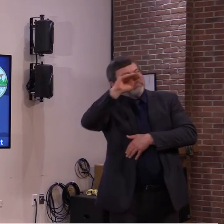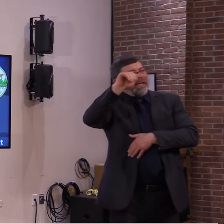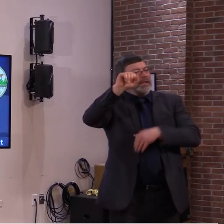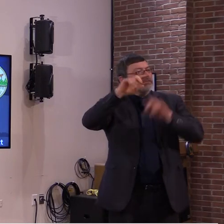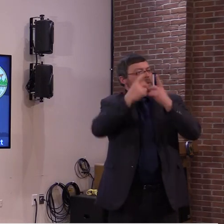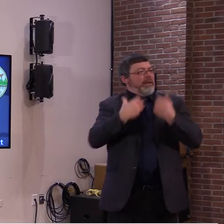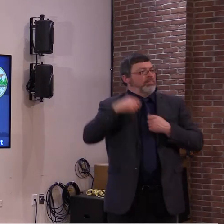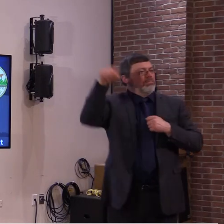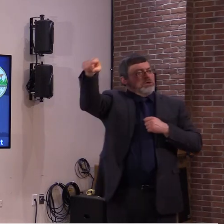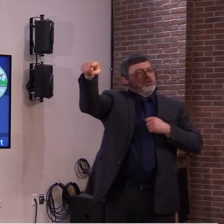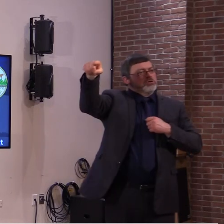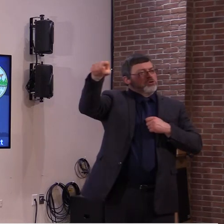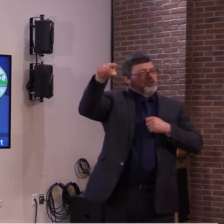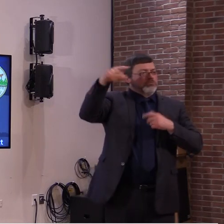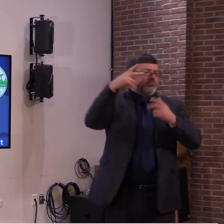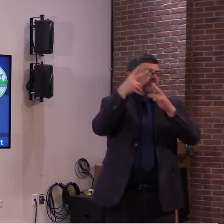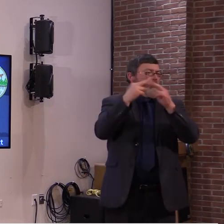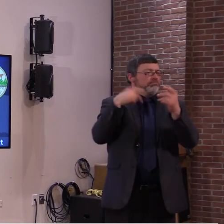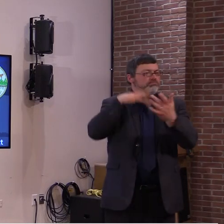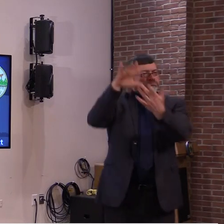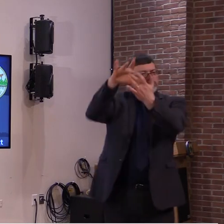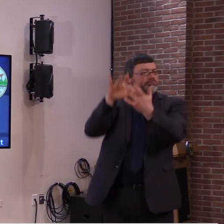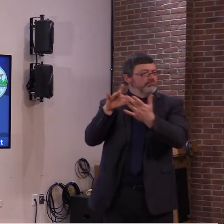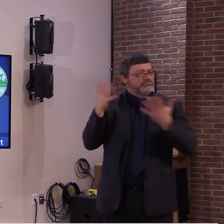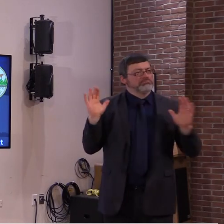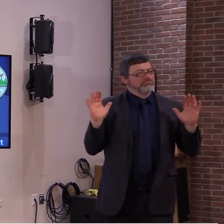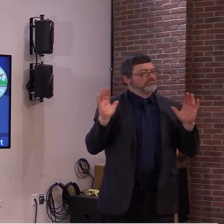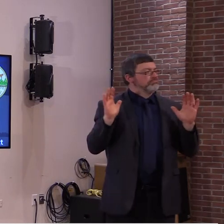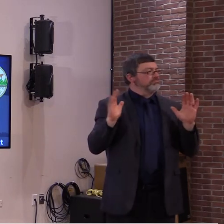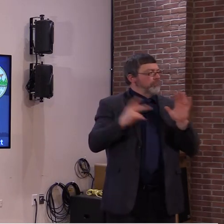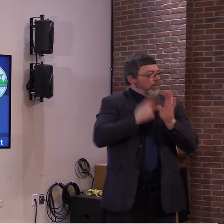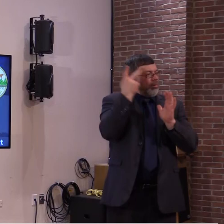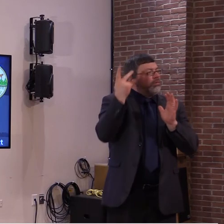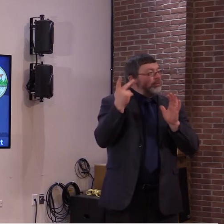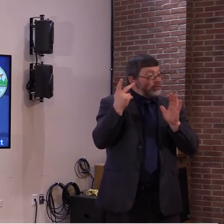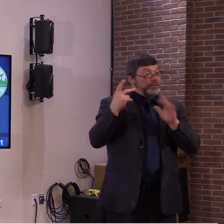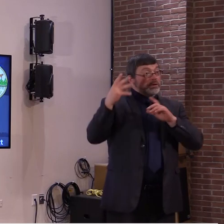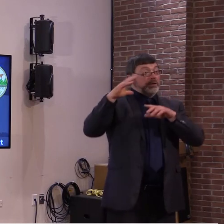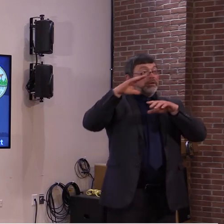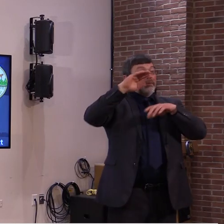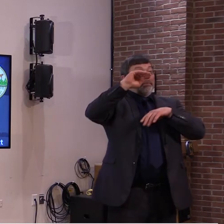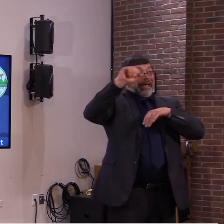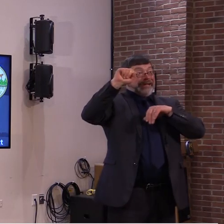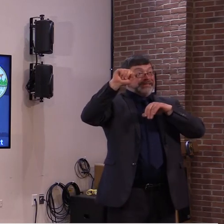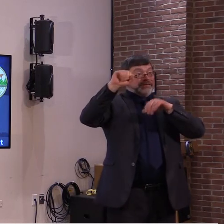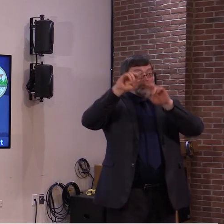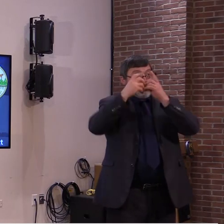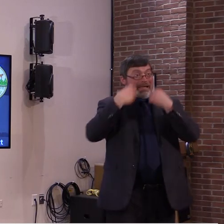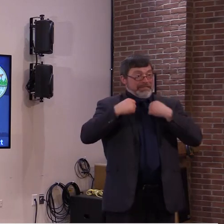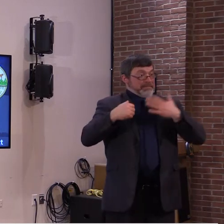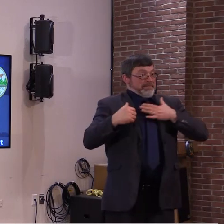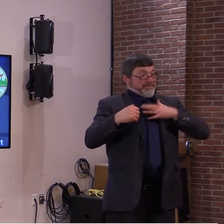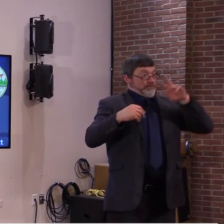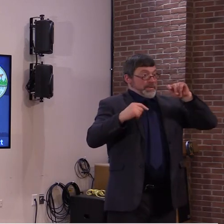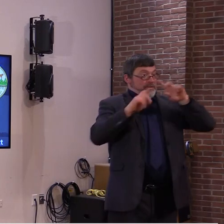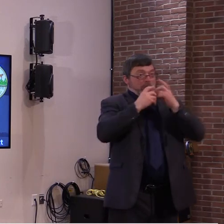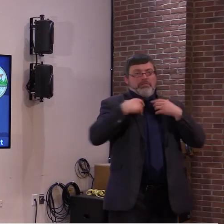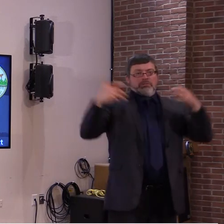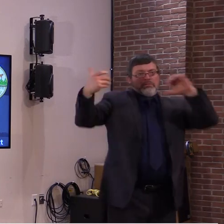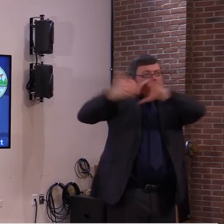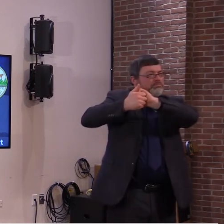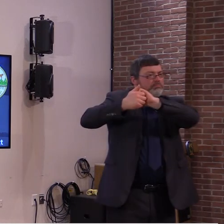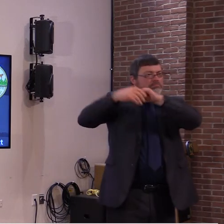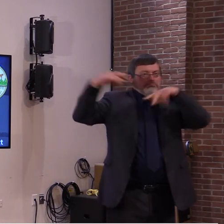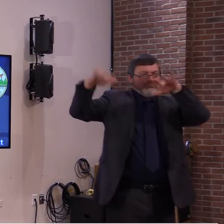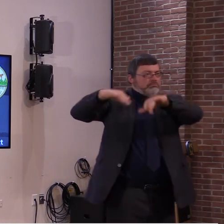the contact tracing as well. I think your question's alluding to the fact that there may be people visiting ski resorts